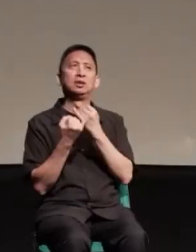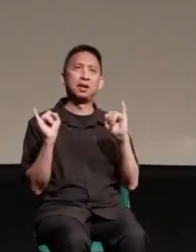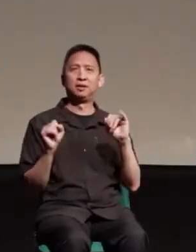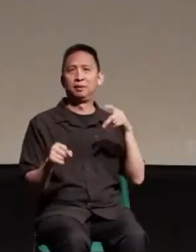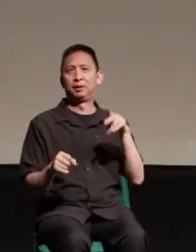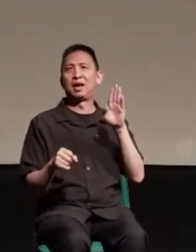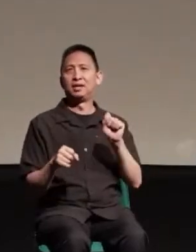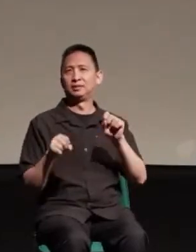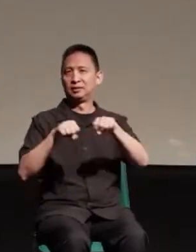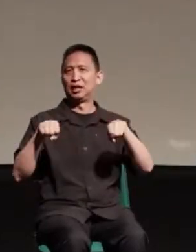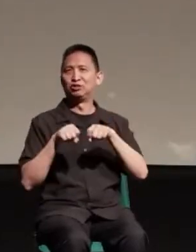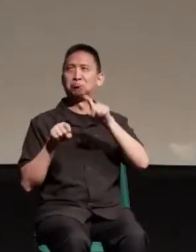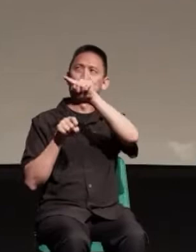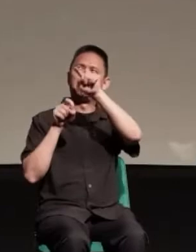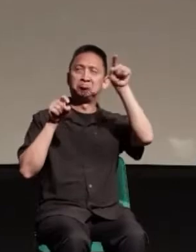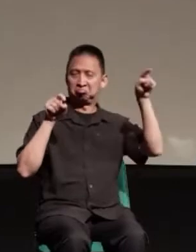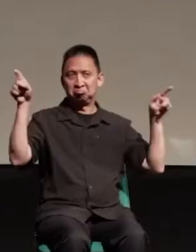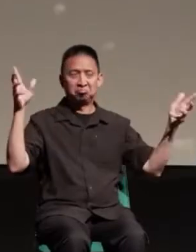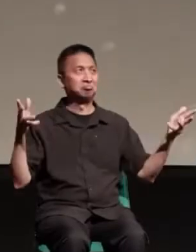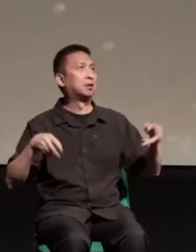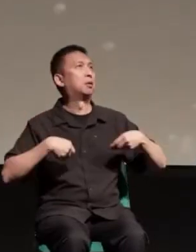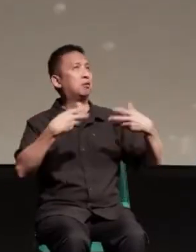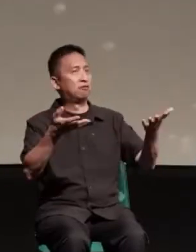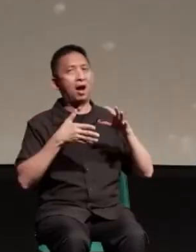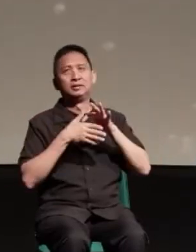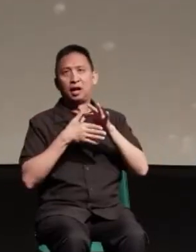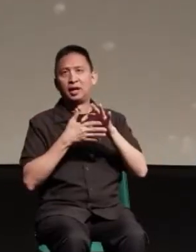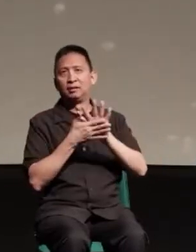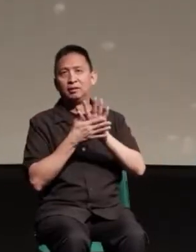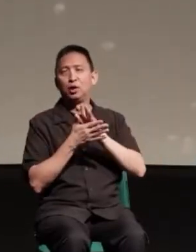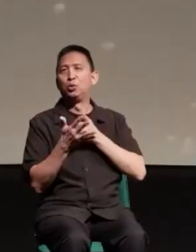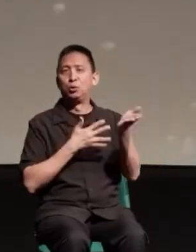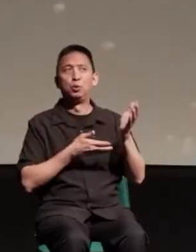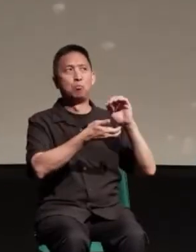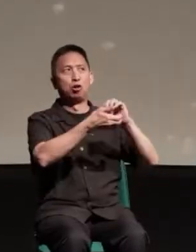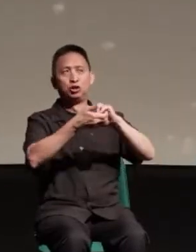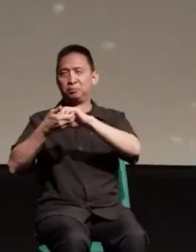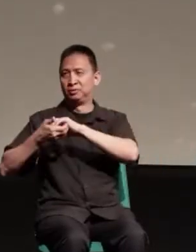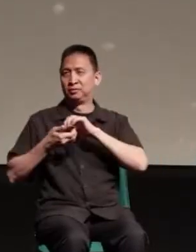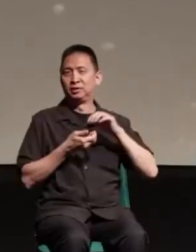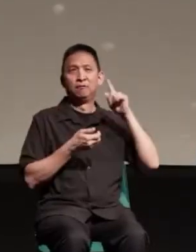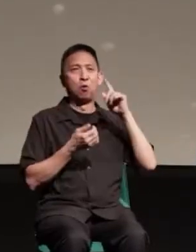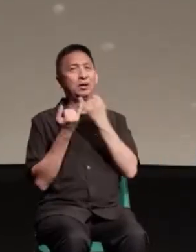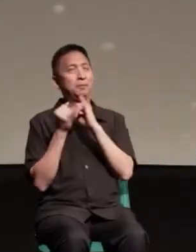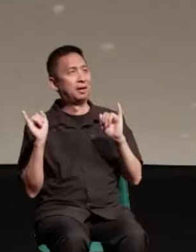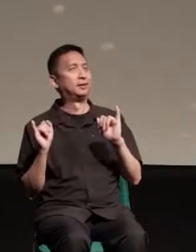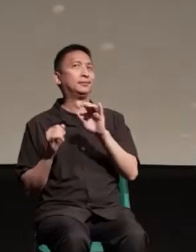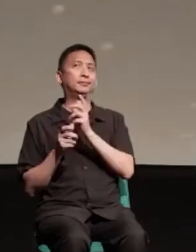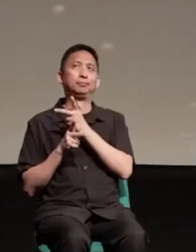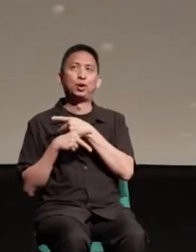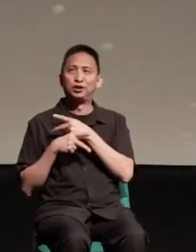it provides content through partnerships from various independent production companies